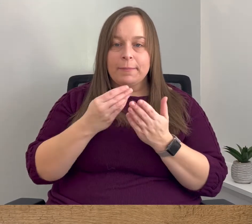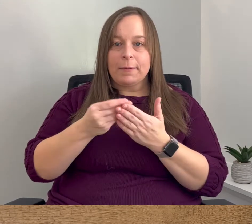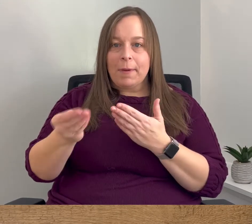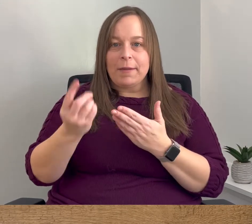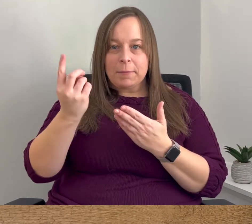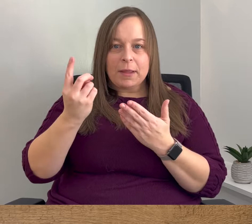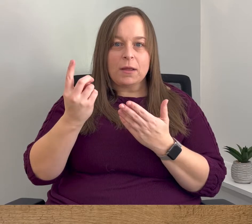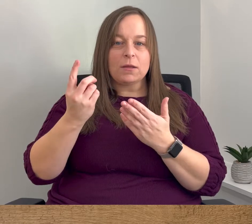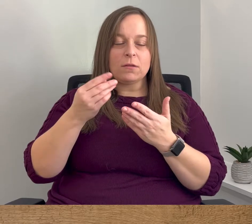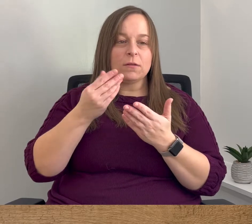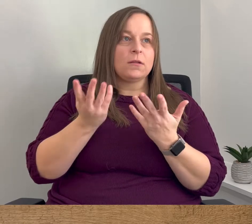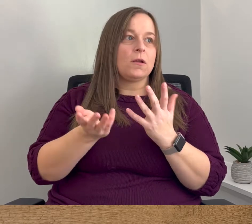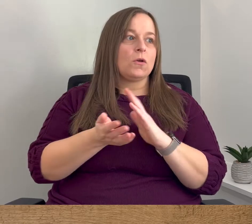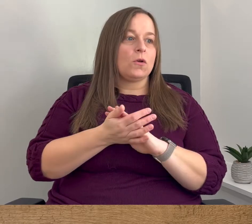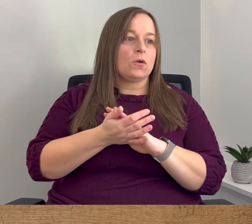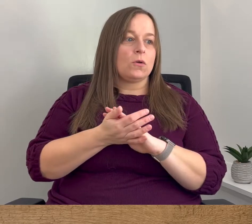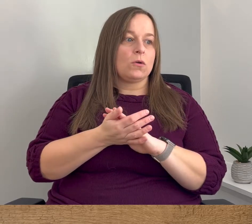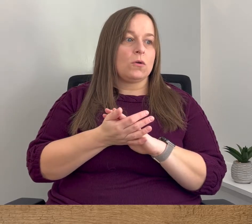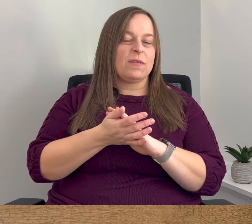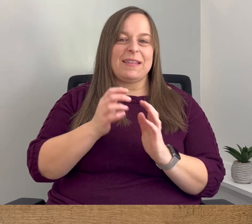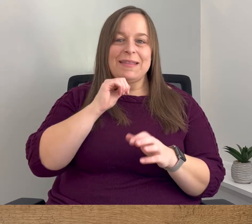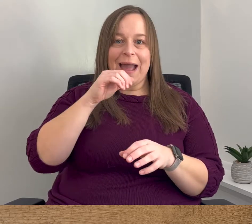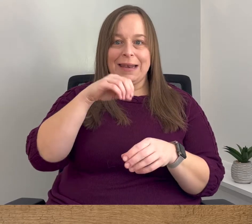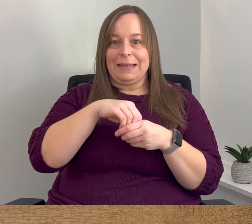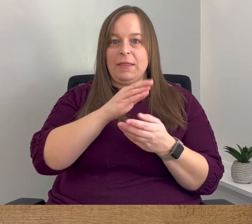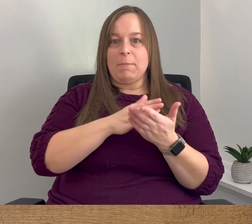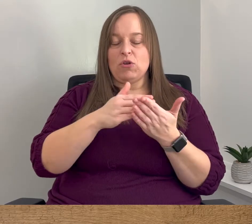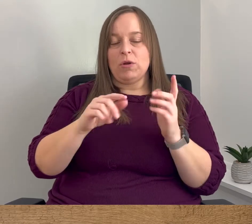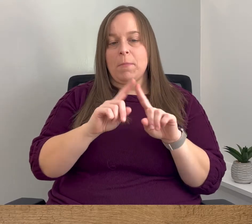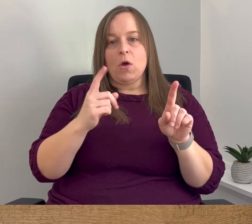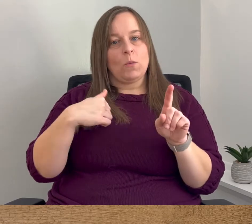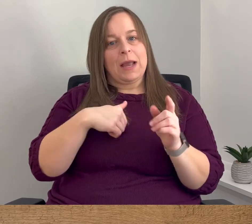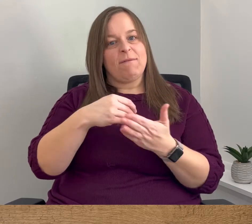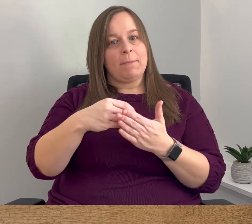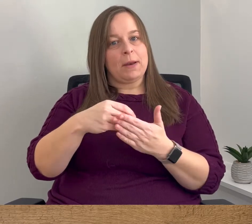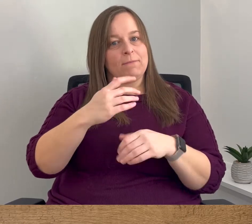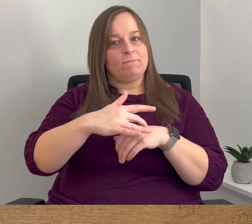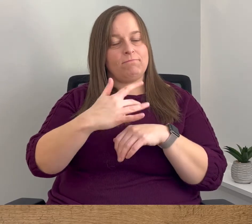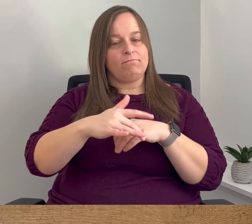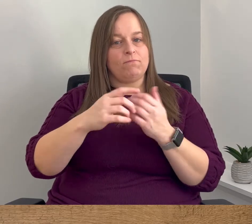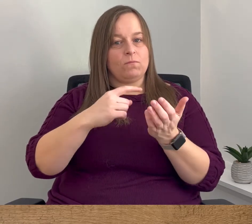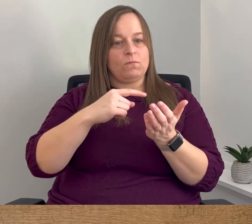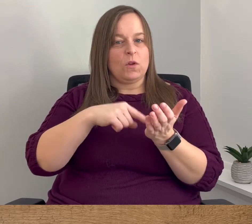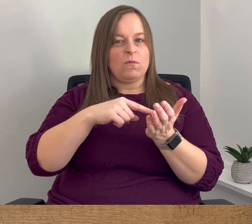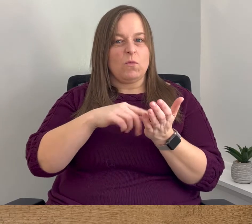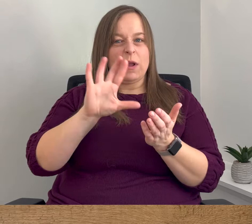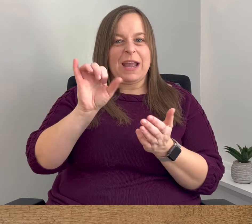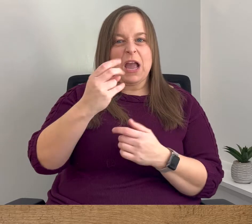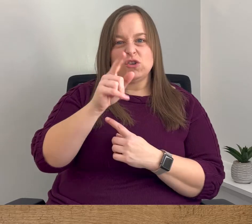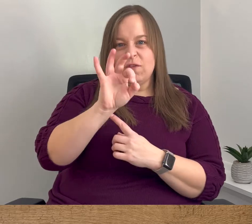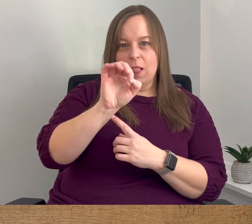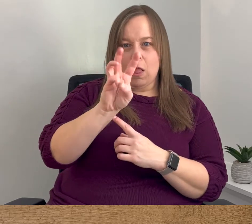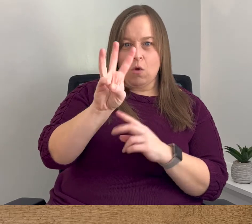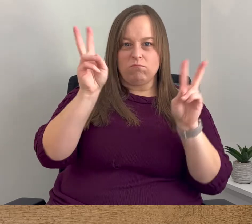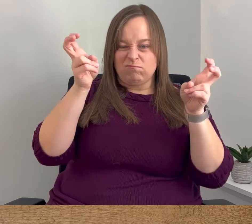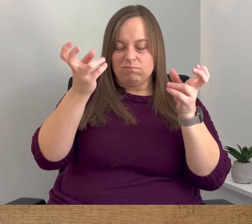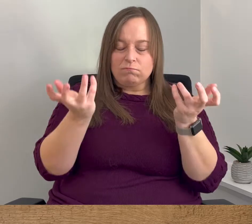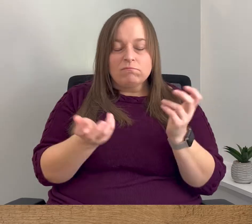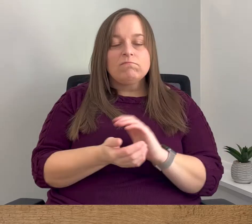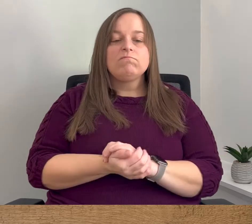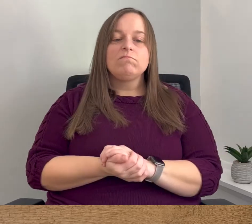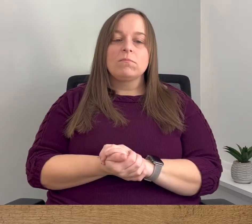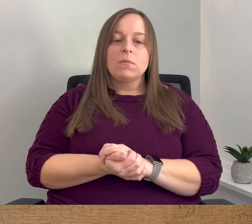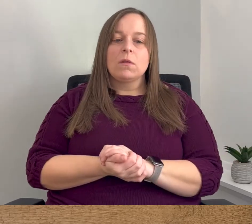buy and purchase or do that necessarily wasn't in the budget, but we have the money for that will cash flow, if you